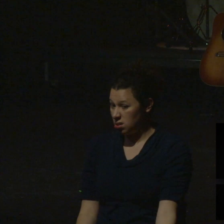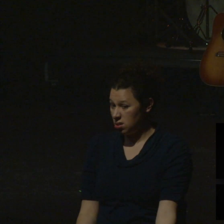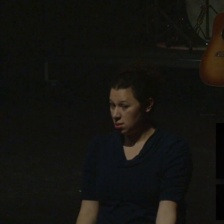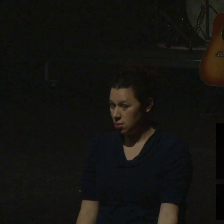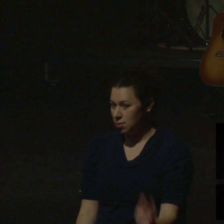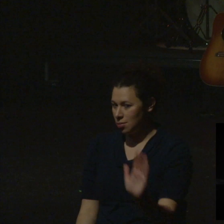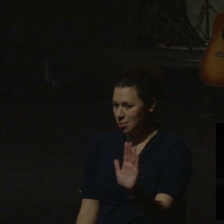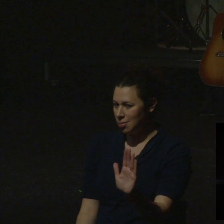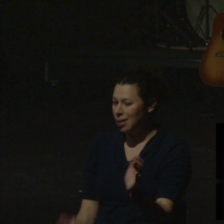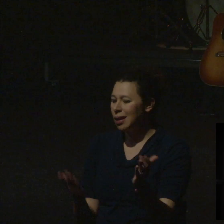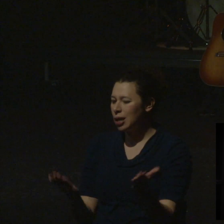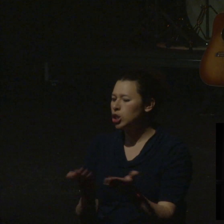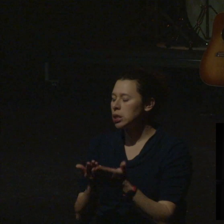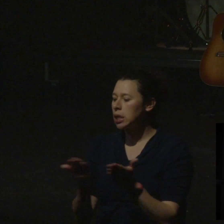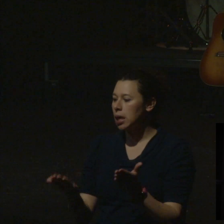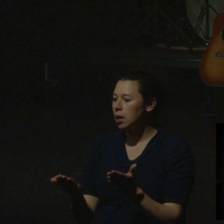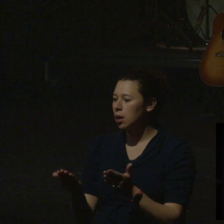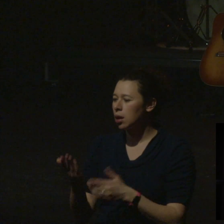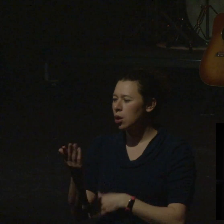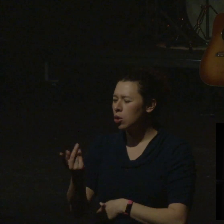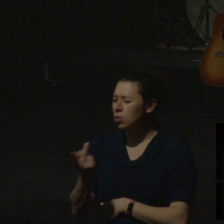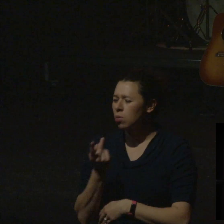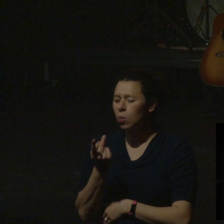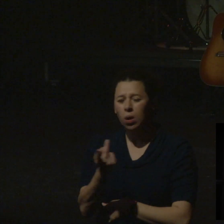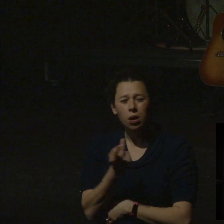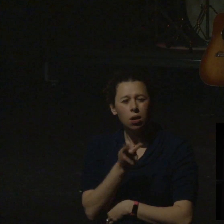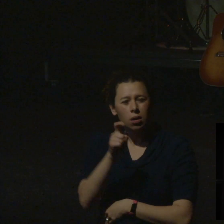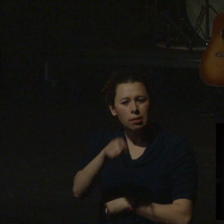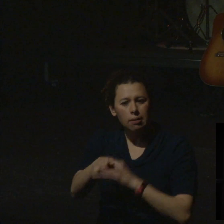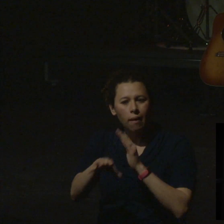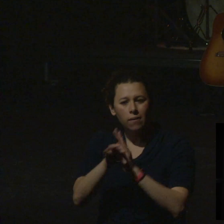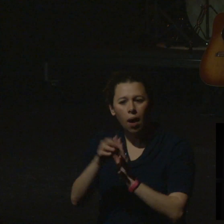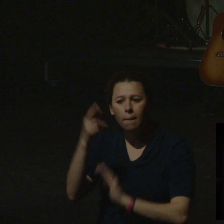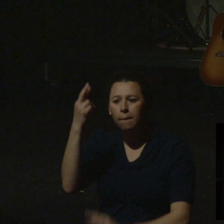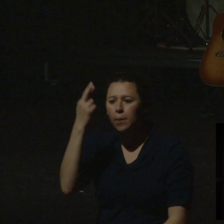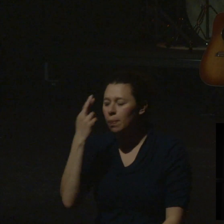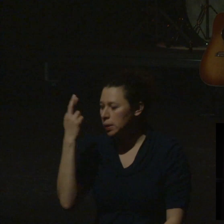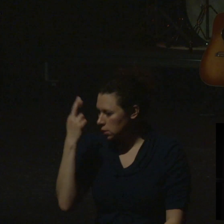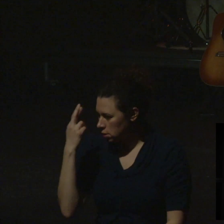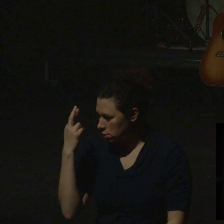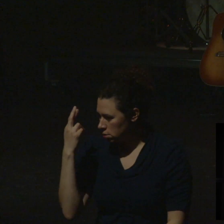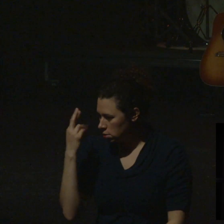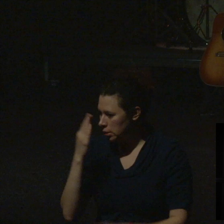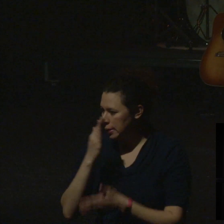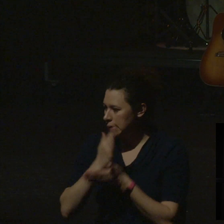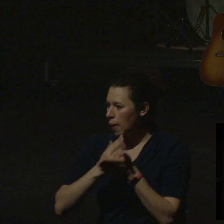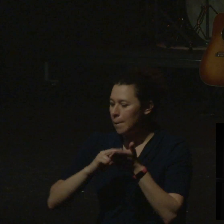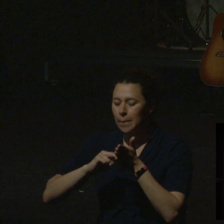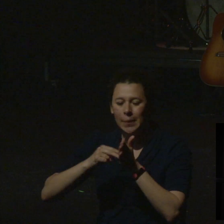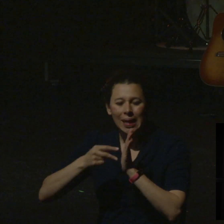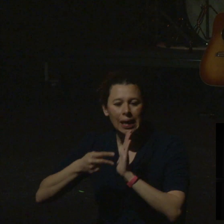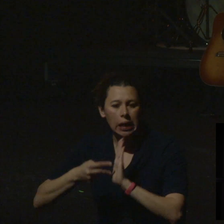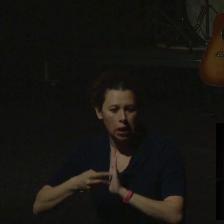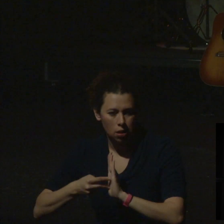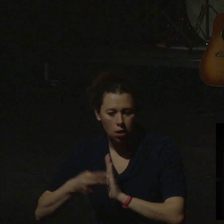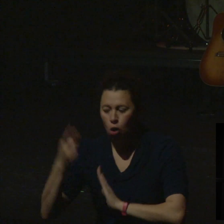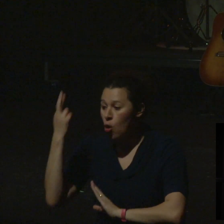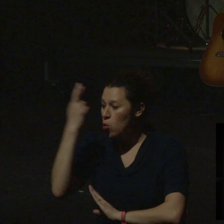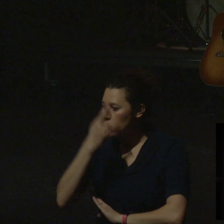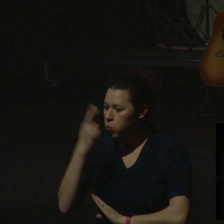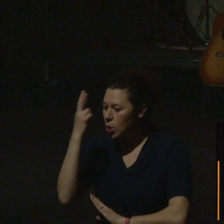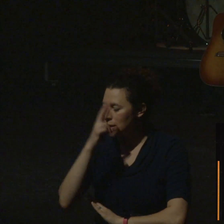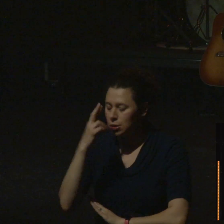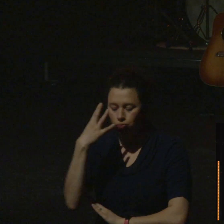Here's the thing. You and I have to find purpose. We have to find some meaning, a reason to get up out of bed every